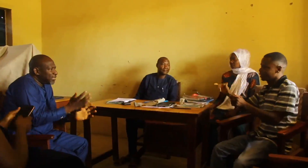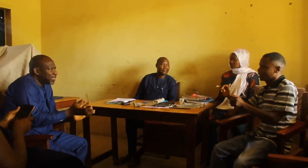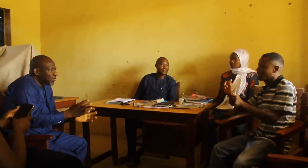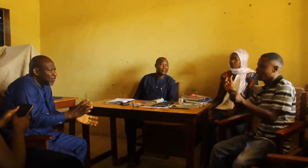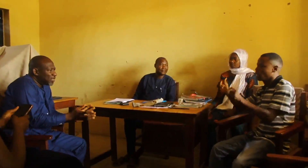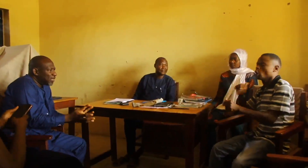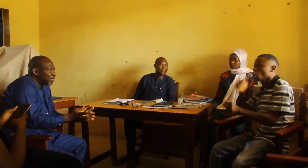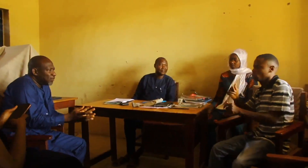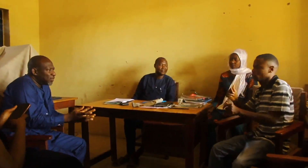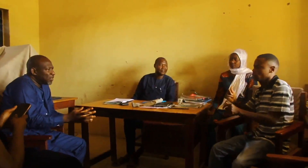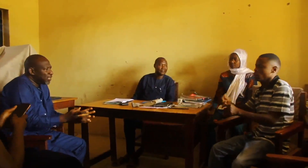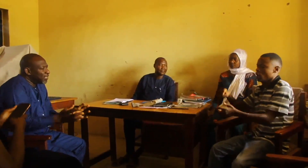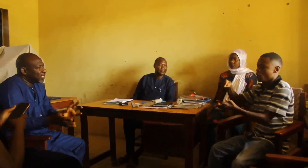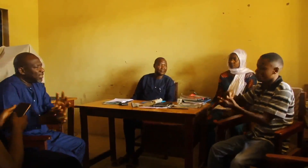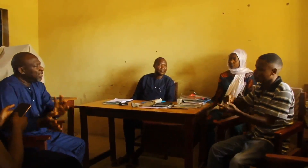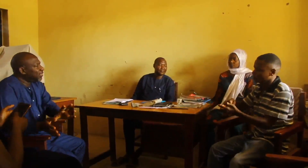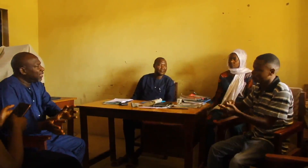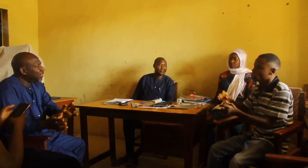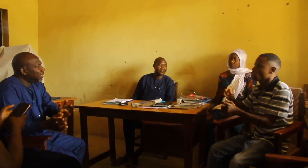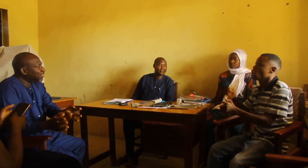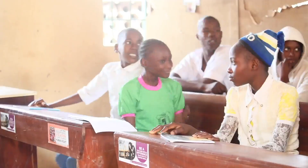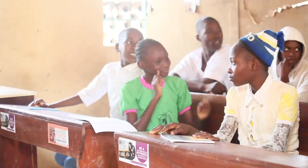concerned because the kids are less challenged.